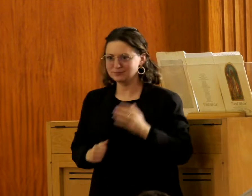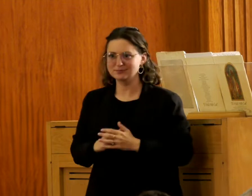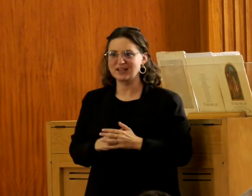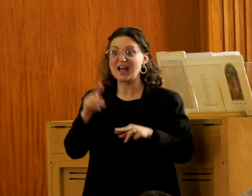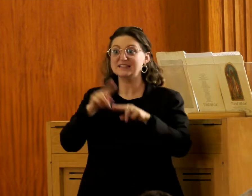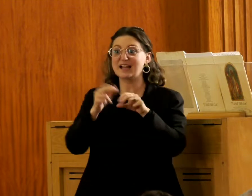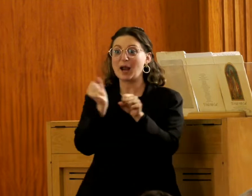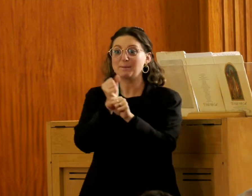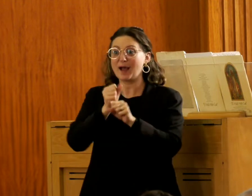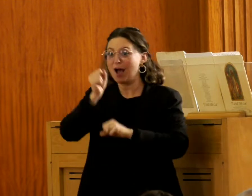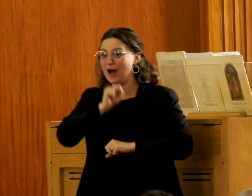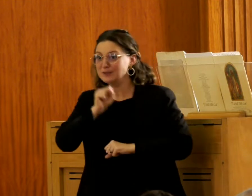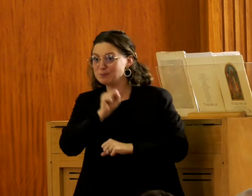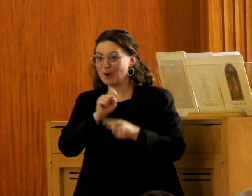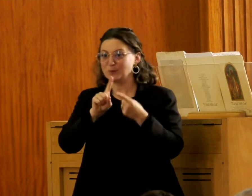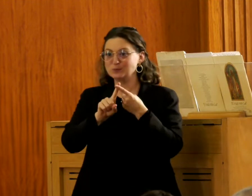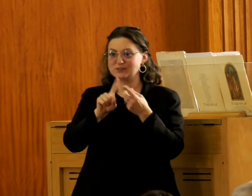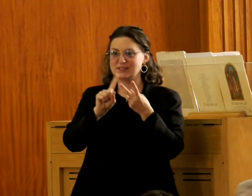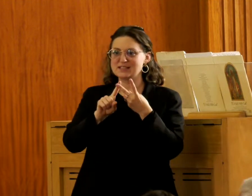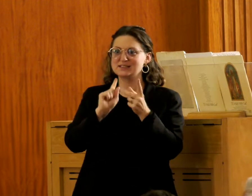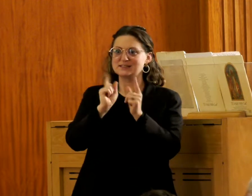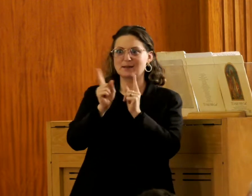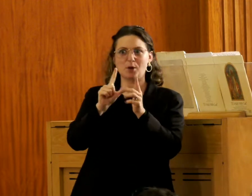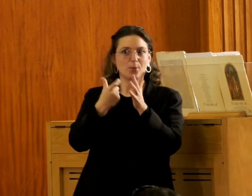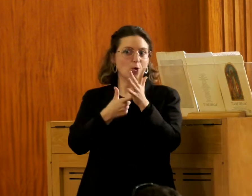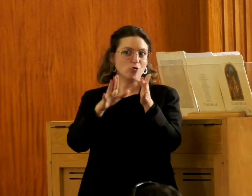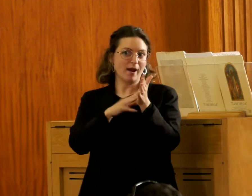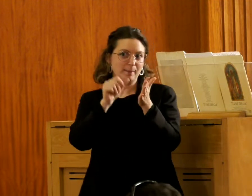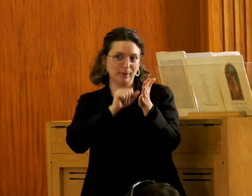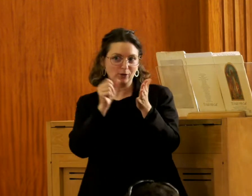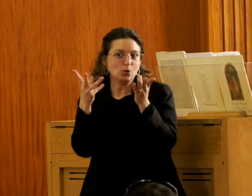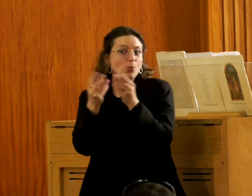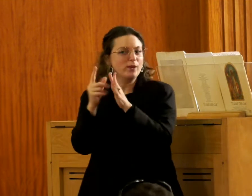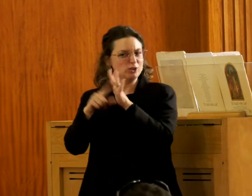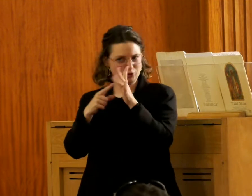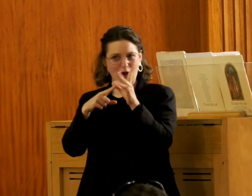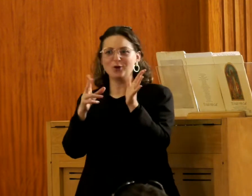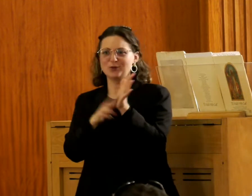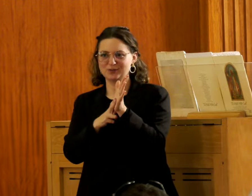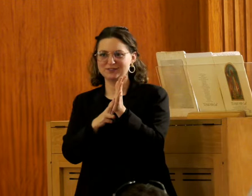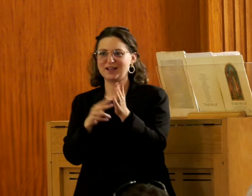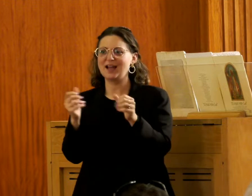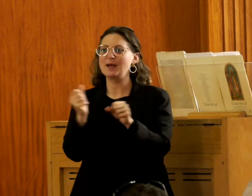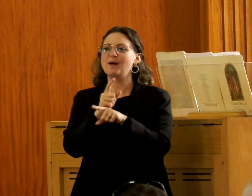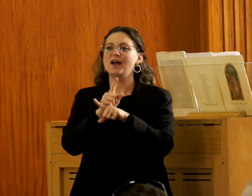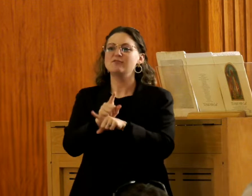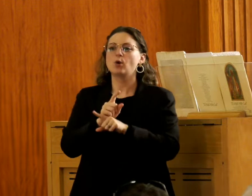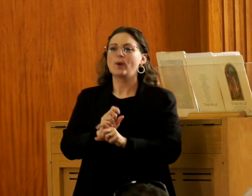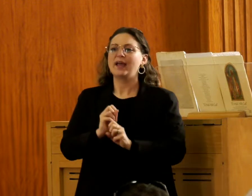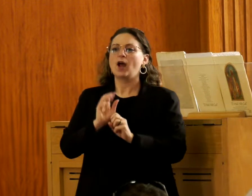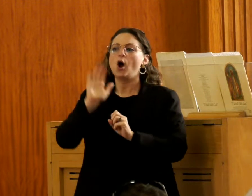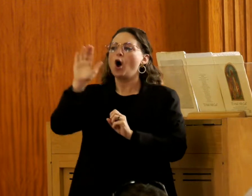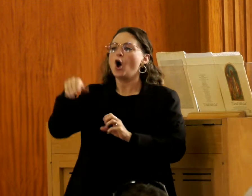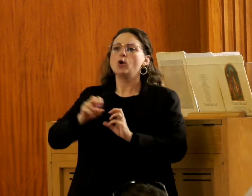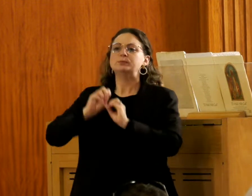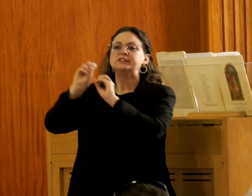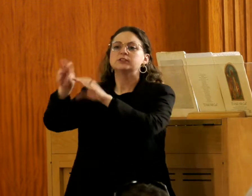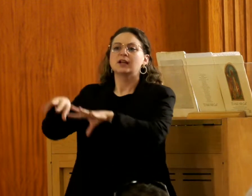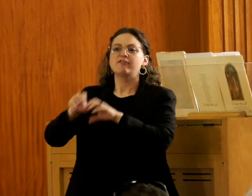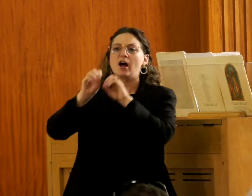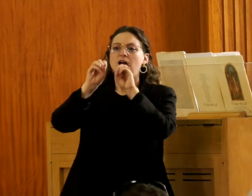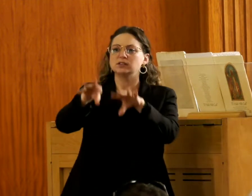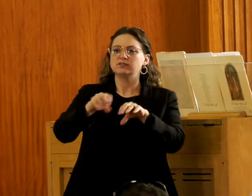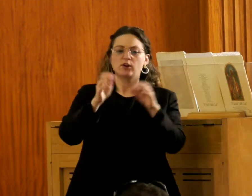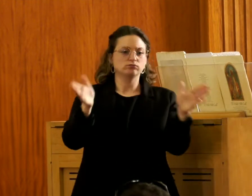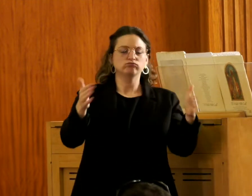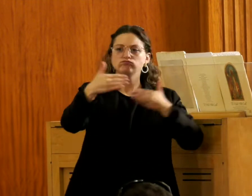made ice blocks and occasionally cream blocks, with Joan's help, and made weekly home deliveries of